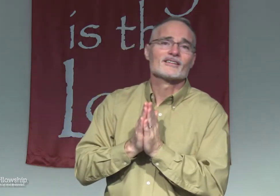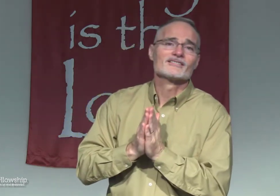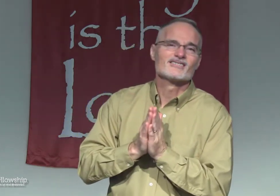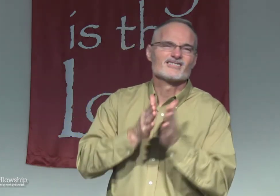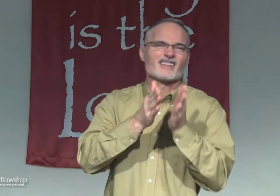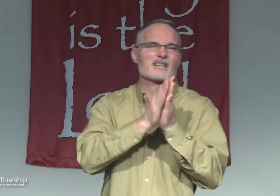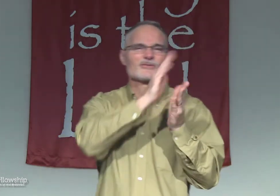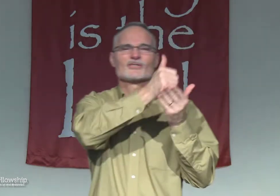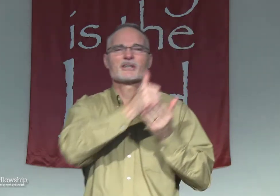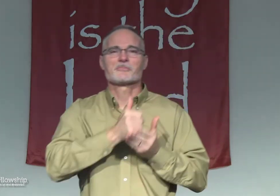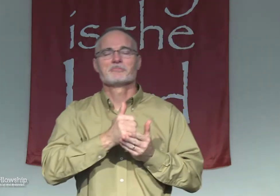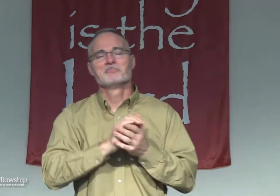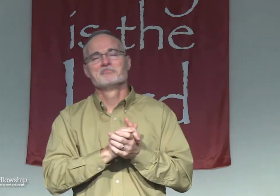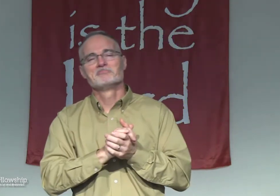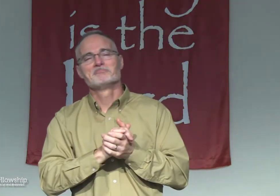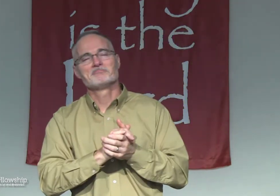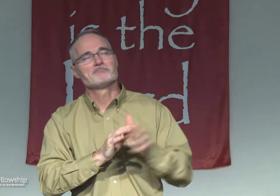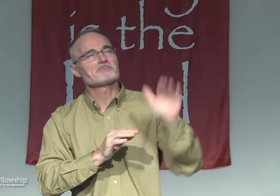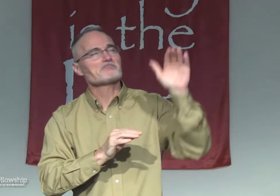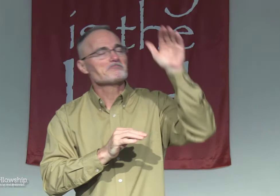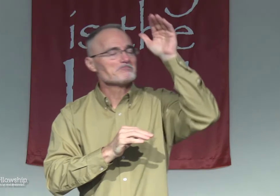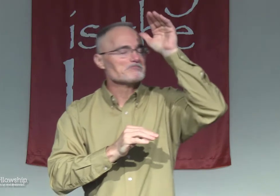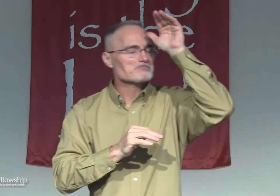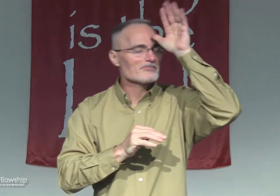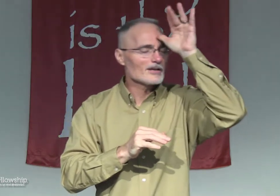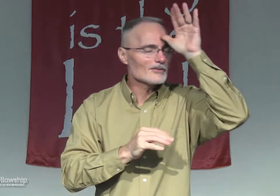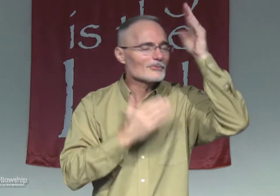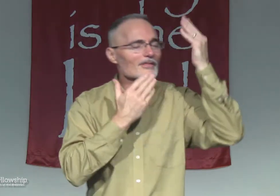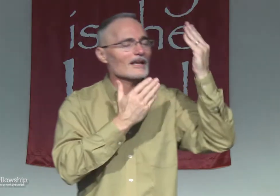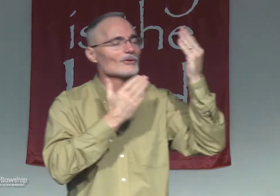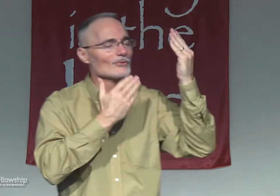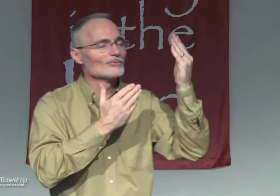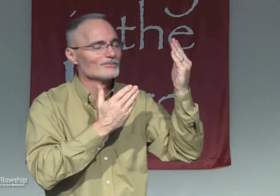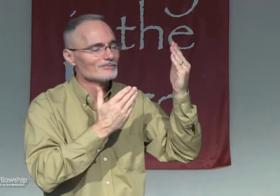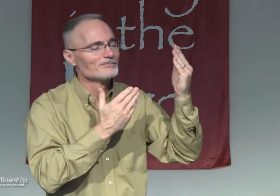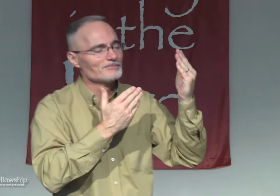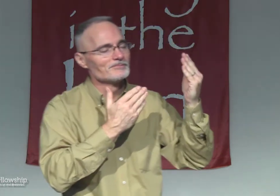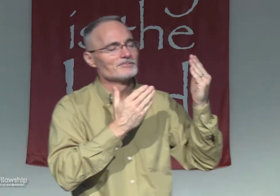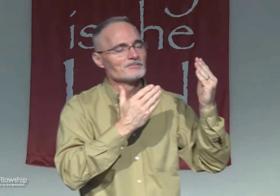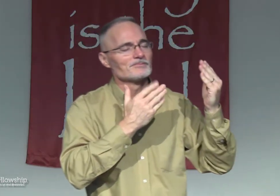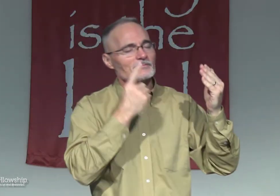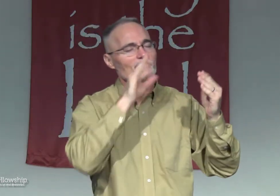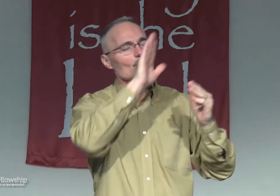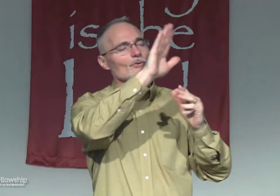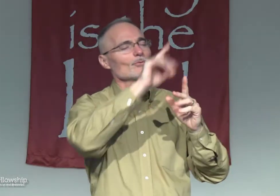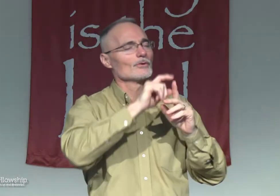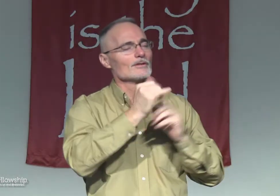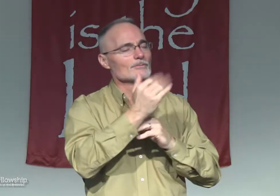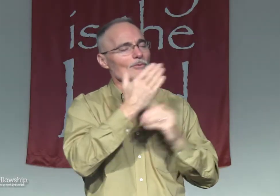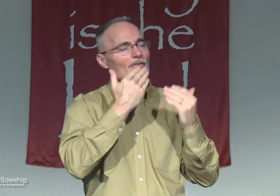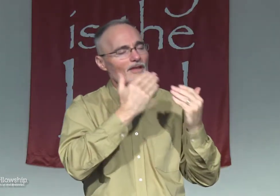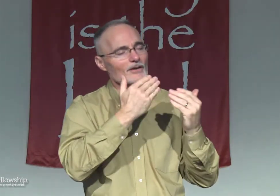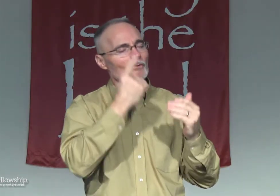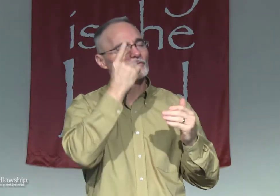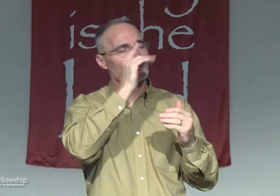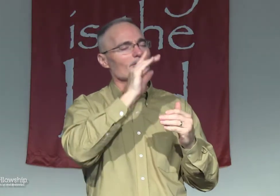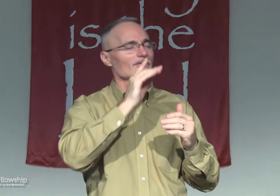Let's pray. Let's ask for his help. Father, thank you for your word this